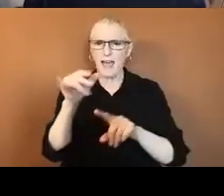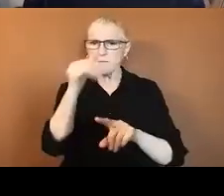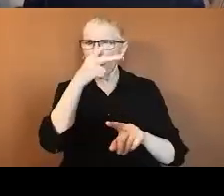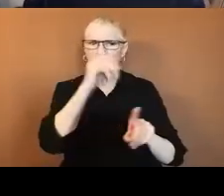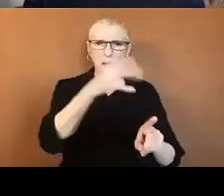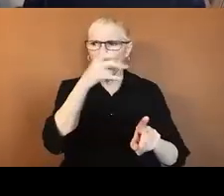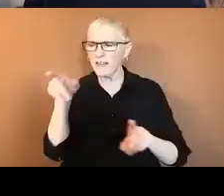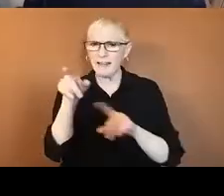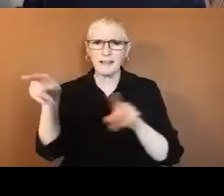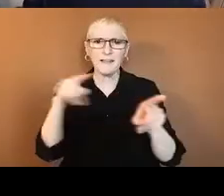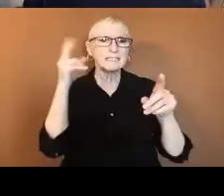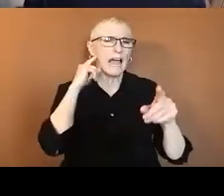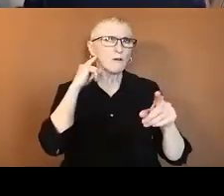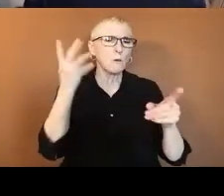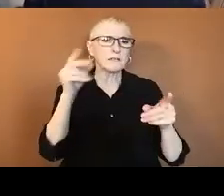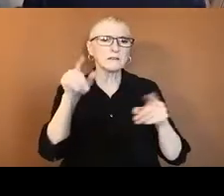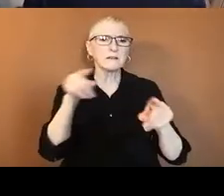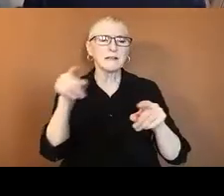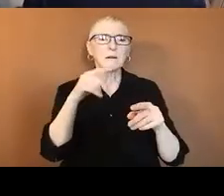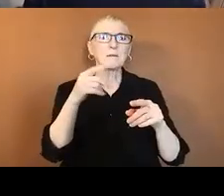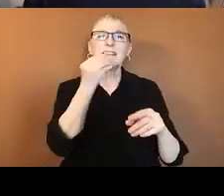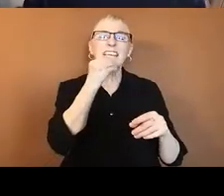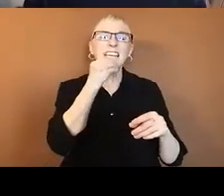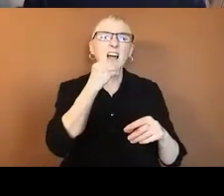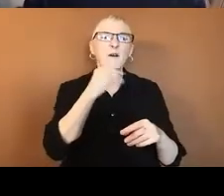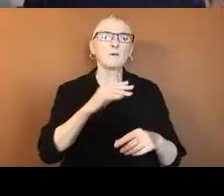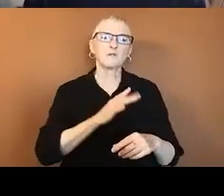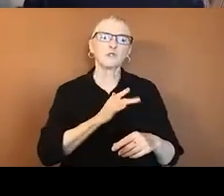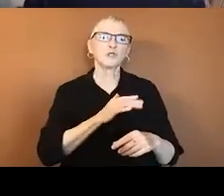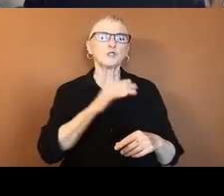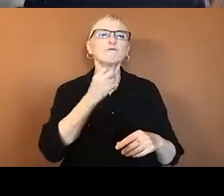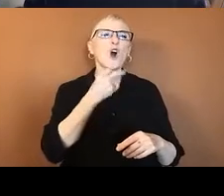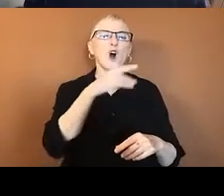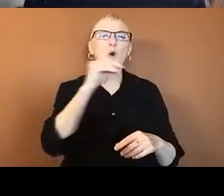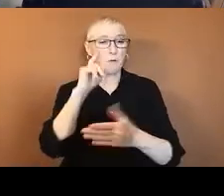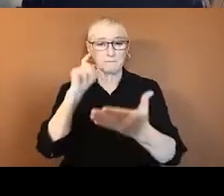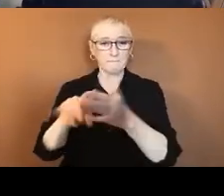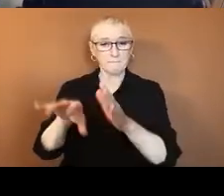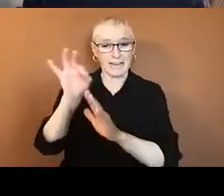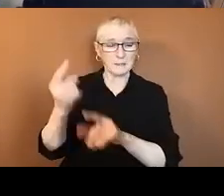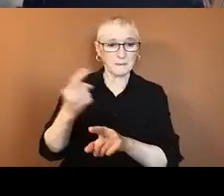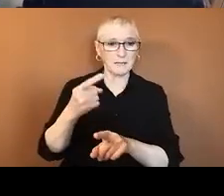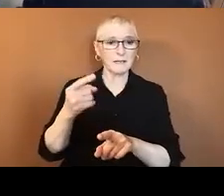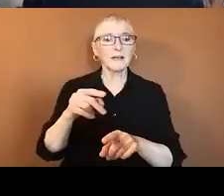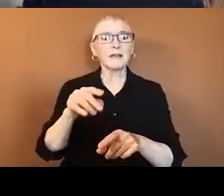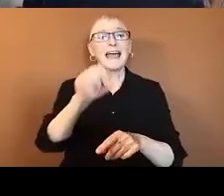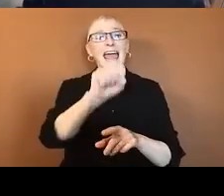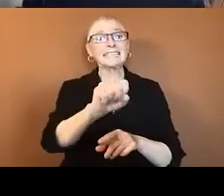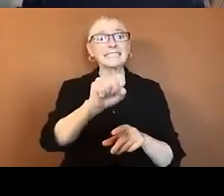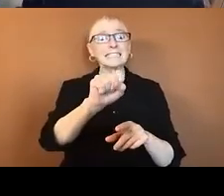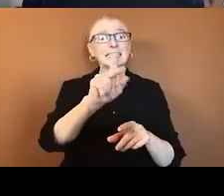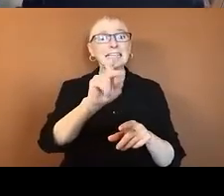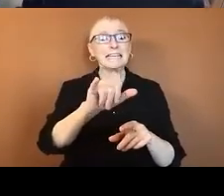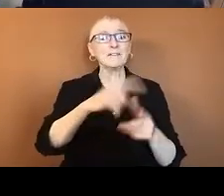the difference between eating a juicy frog or eating a juicy poisonous frog. So by pressing the S key, it